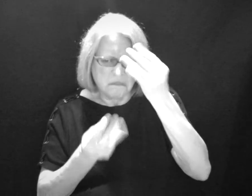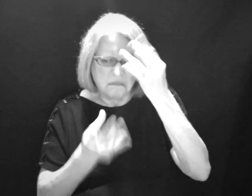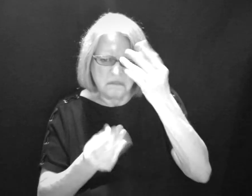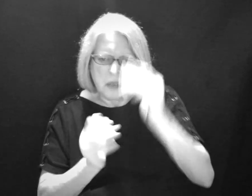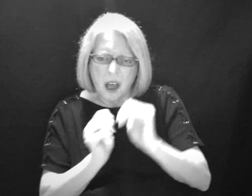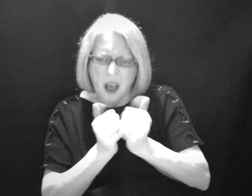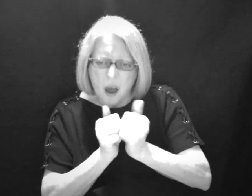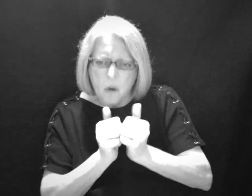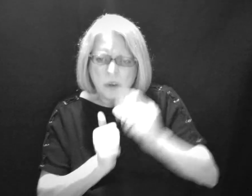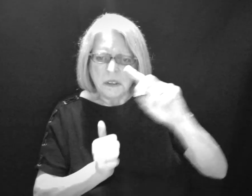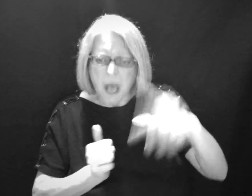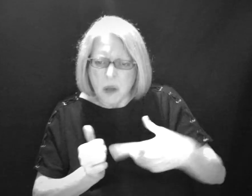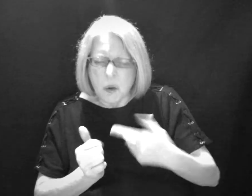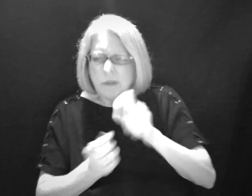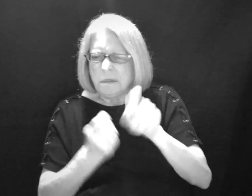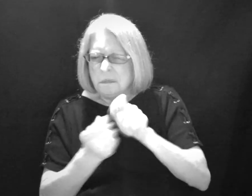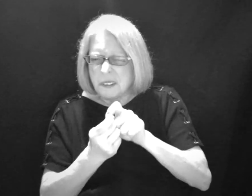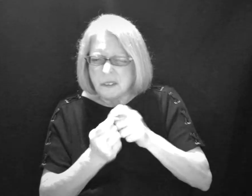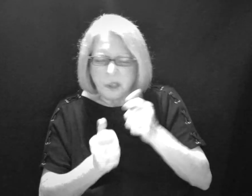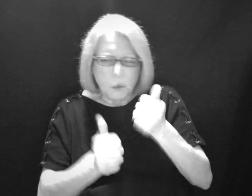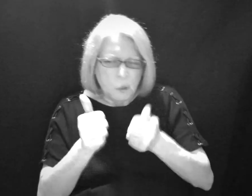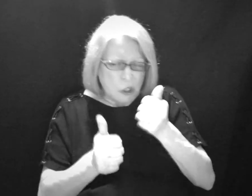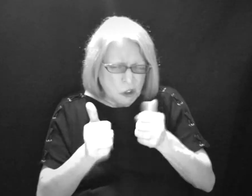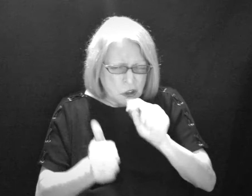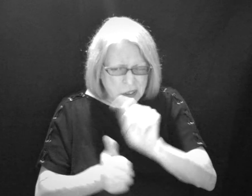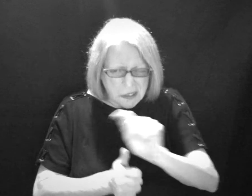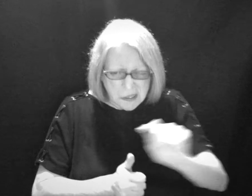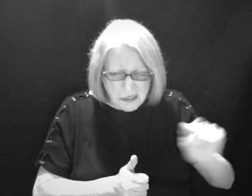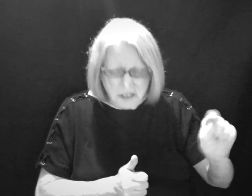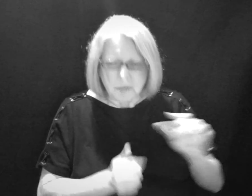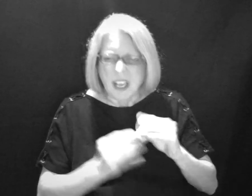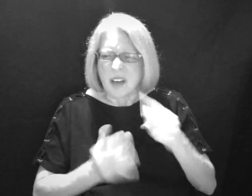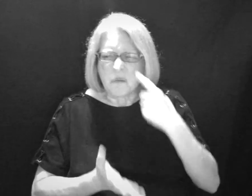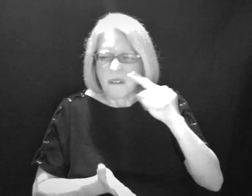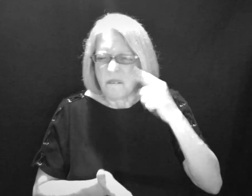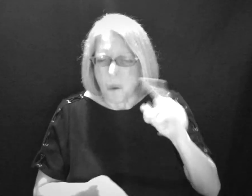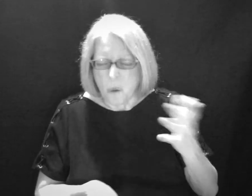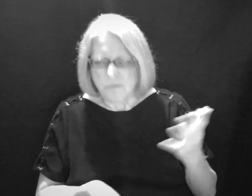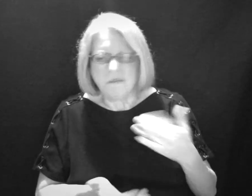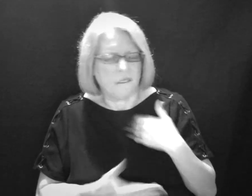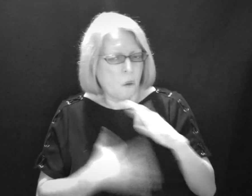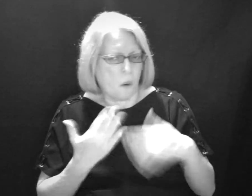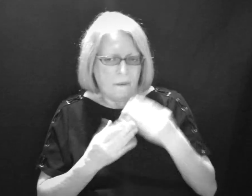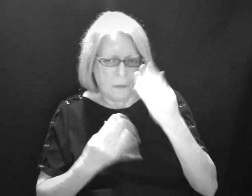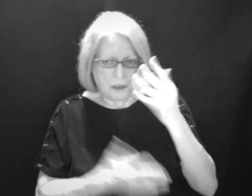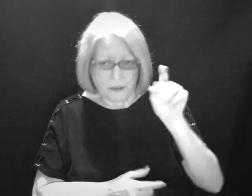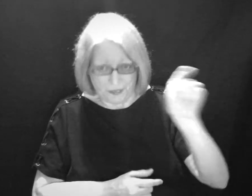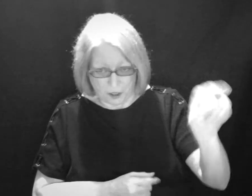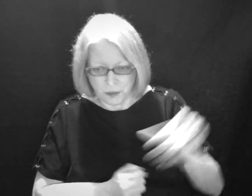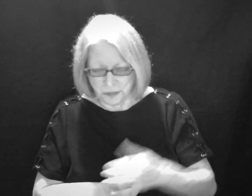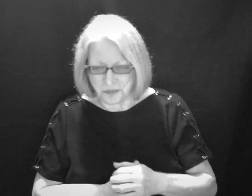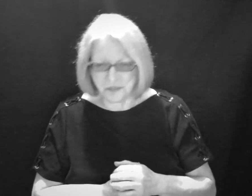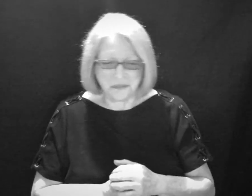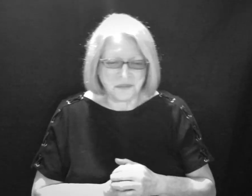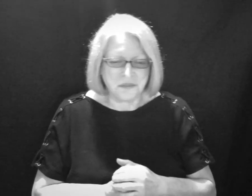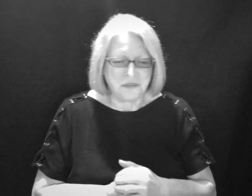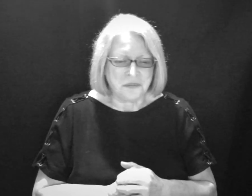And let's add a new row. So add row. And let's make it 33, 33, 33.